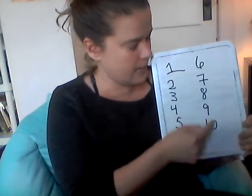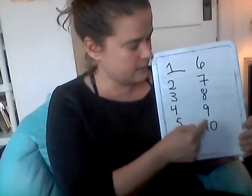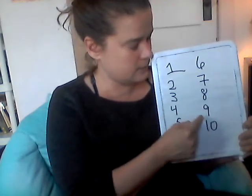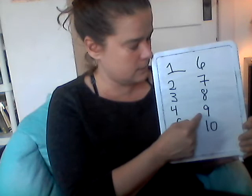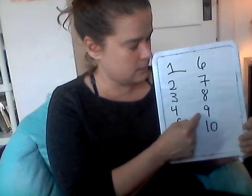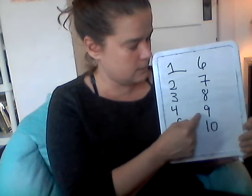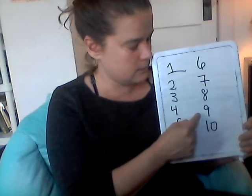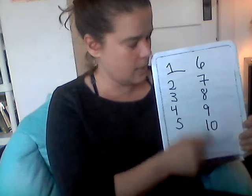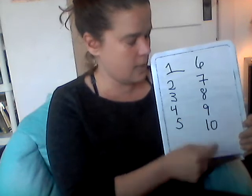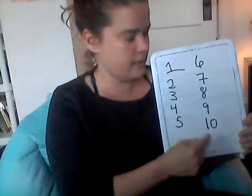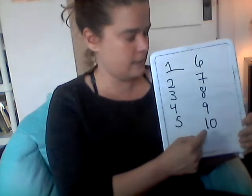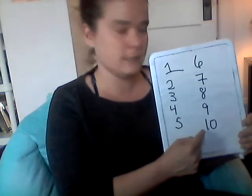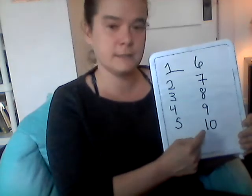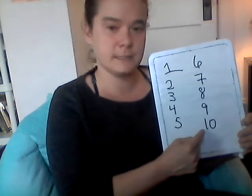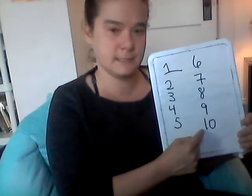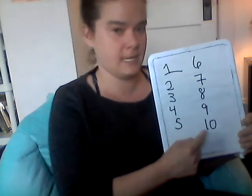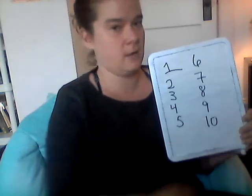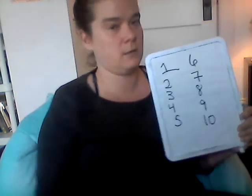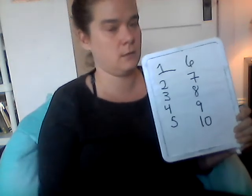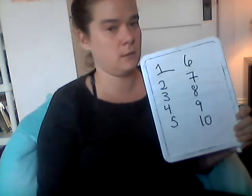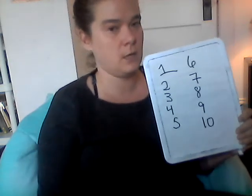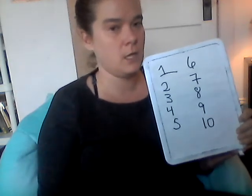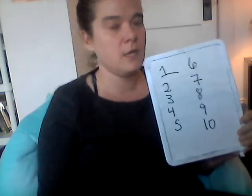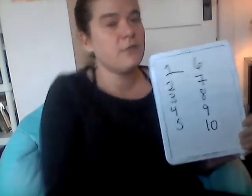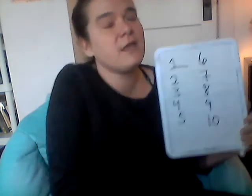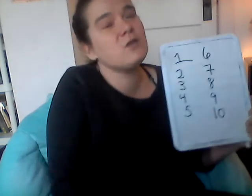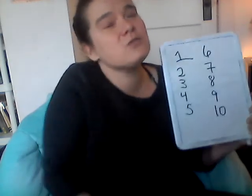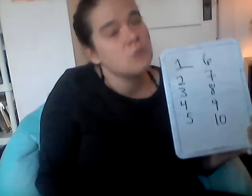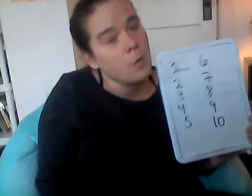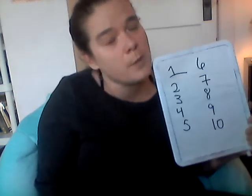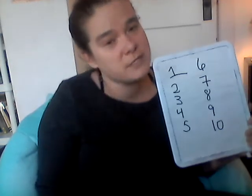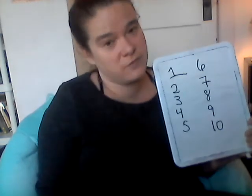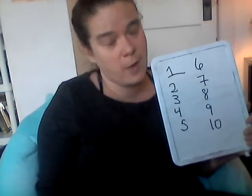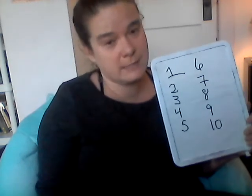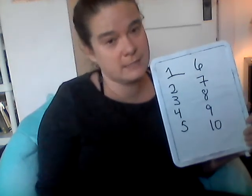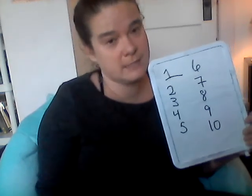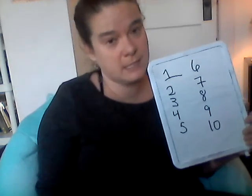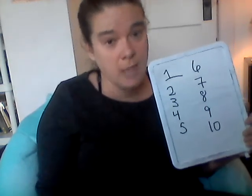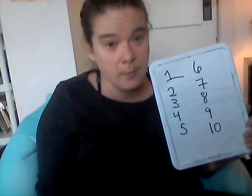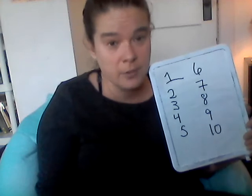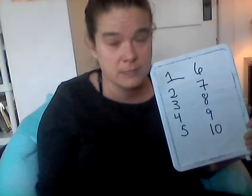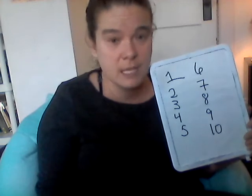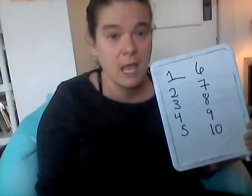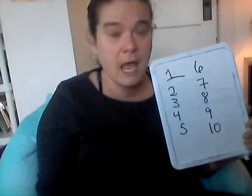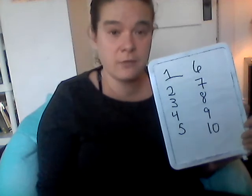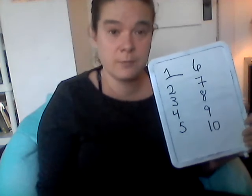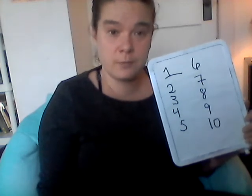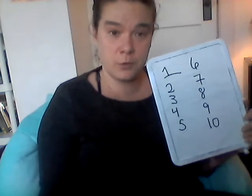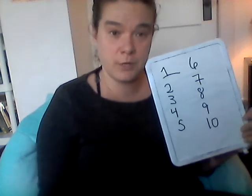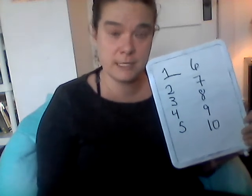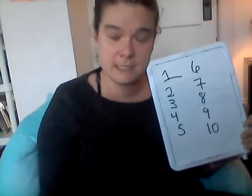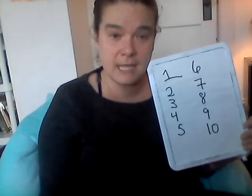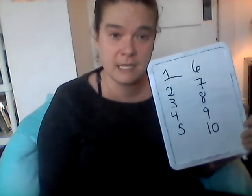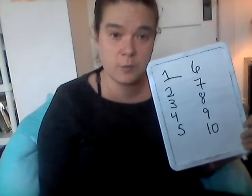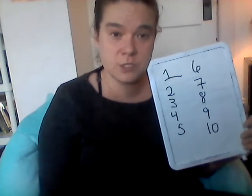eight, nine, ten. Thank you so much for practicing numbers and learning sign language